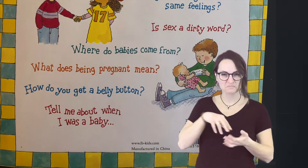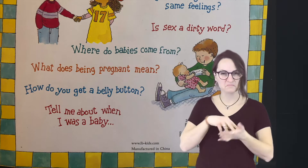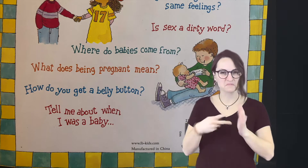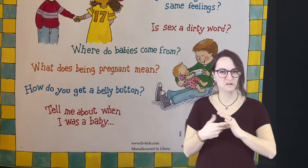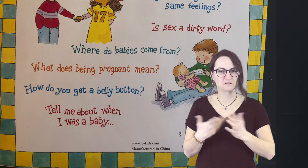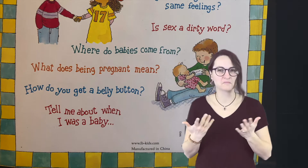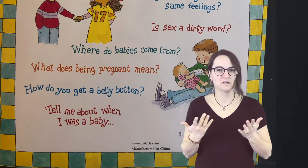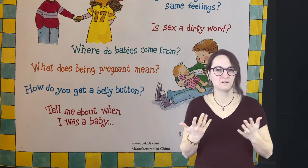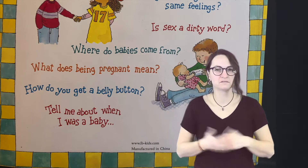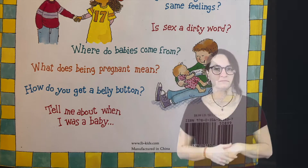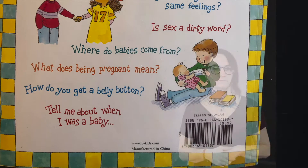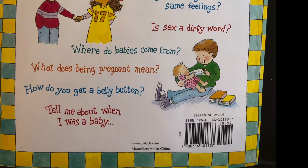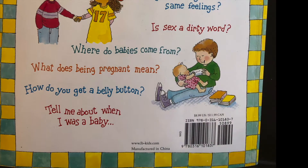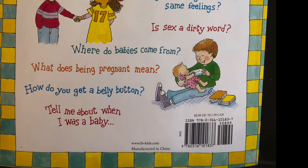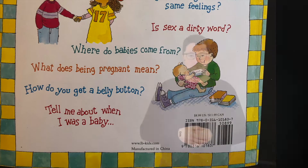What does being pregnant mean?